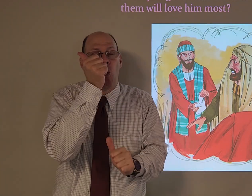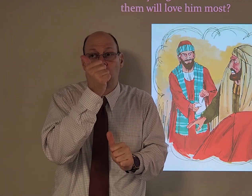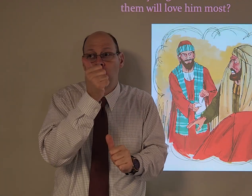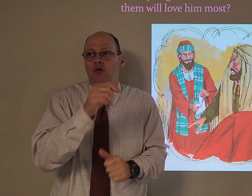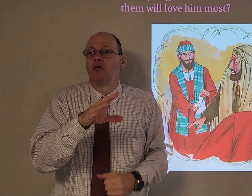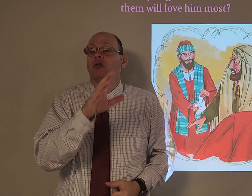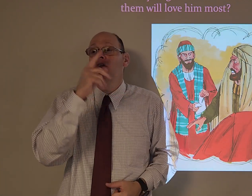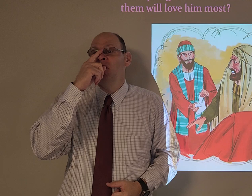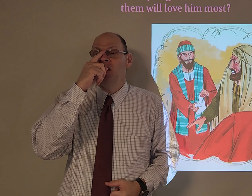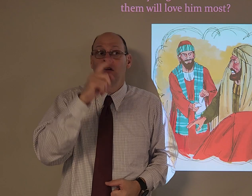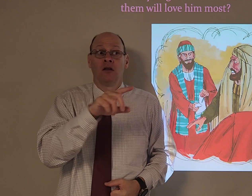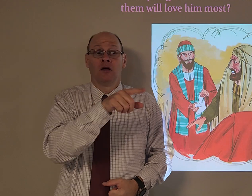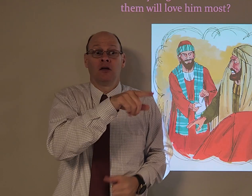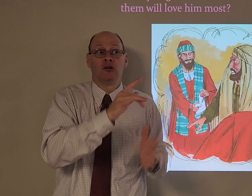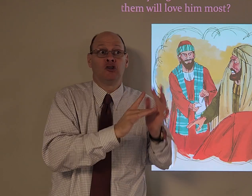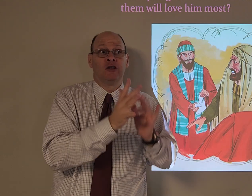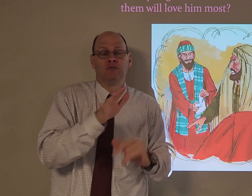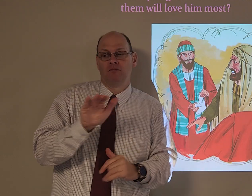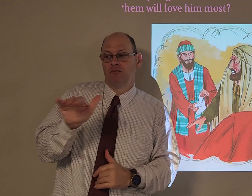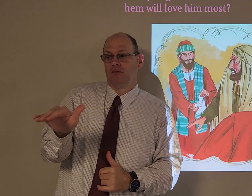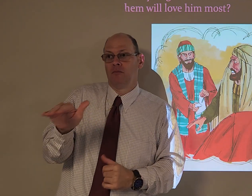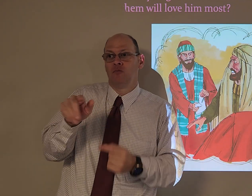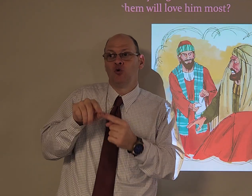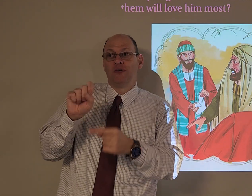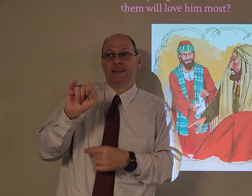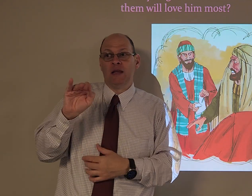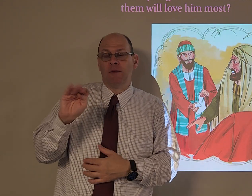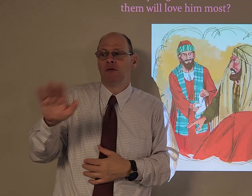which of them will love him most?